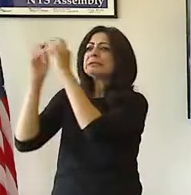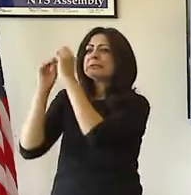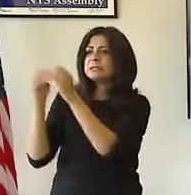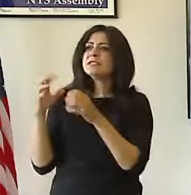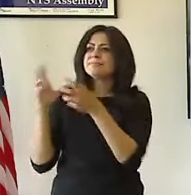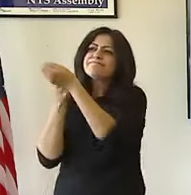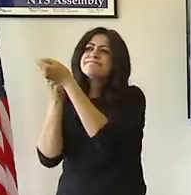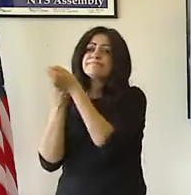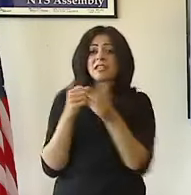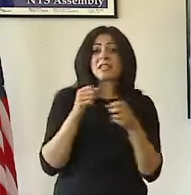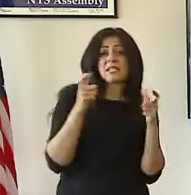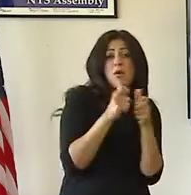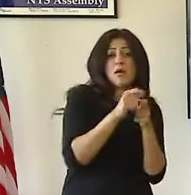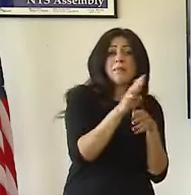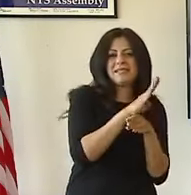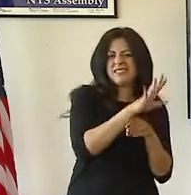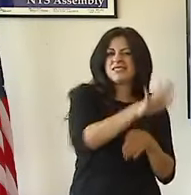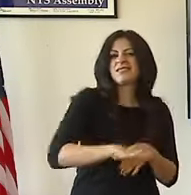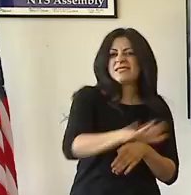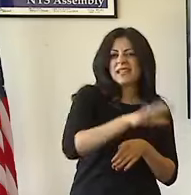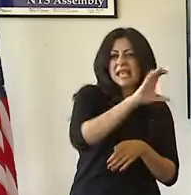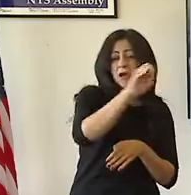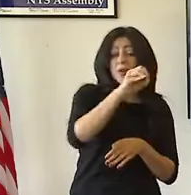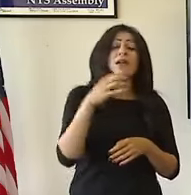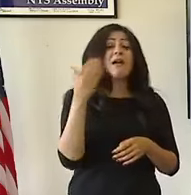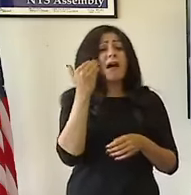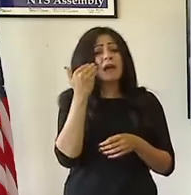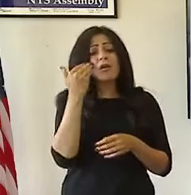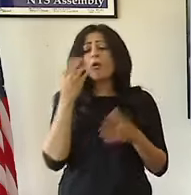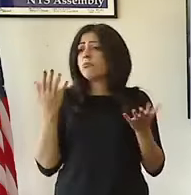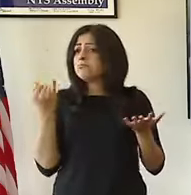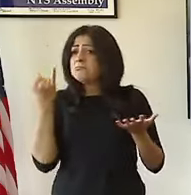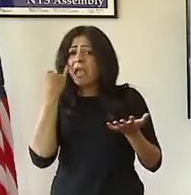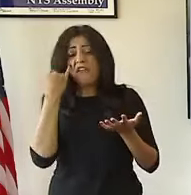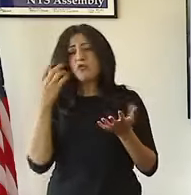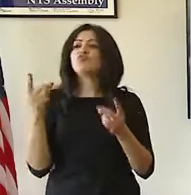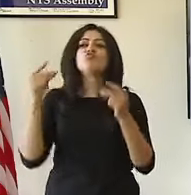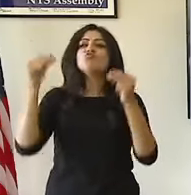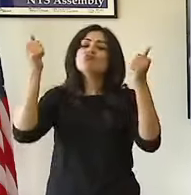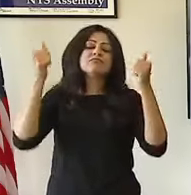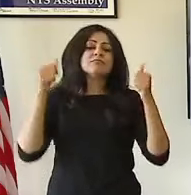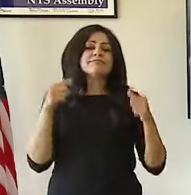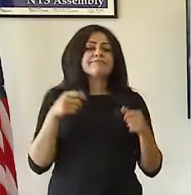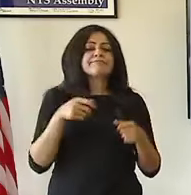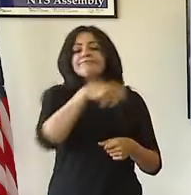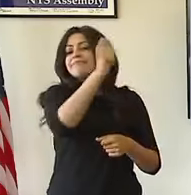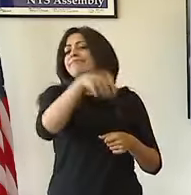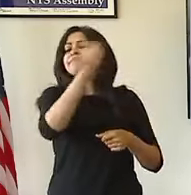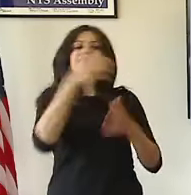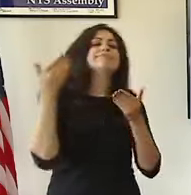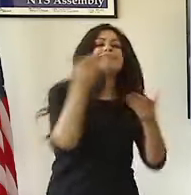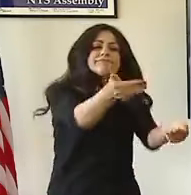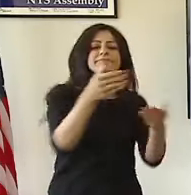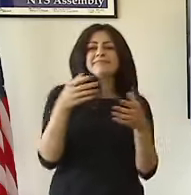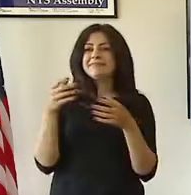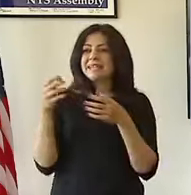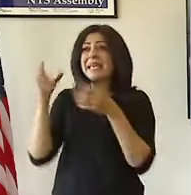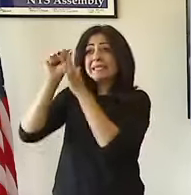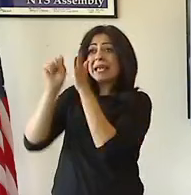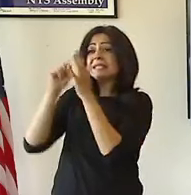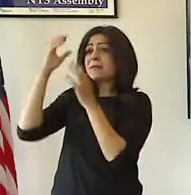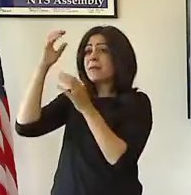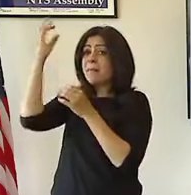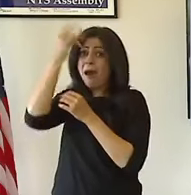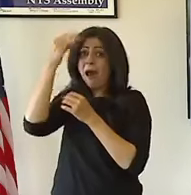in this county. And I know that it would be better if we could just, make it happen magically or somehow change the state's mind. But we're fighting.